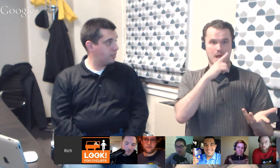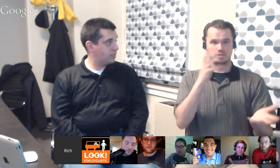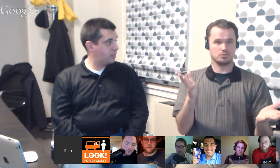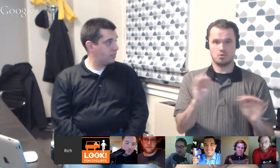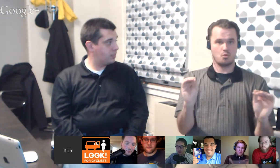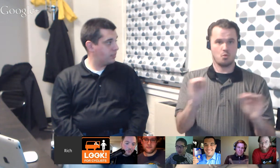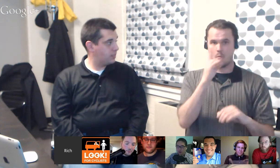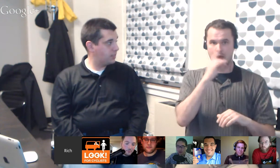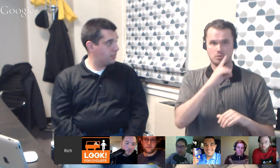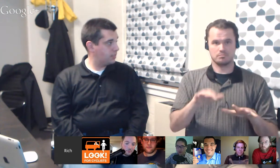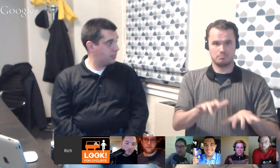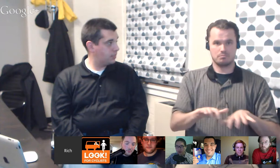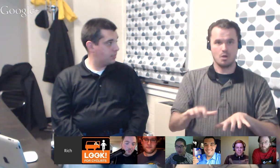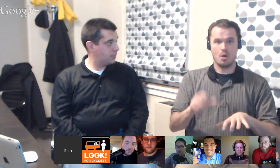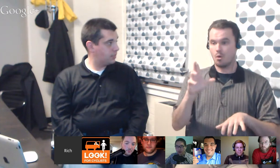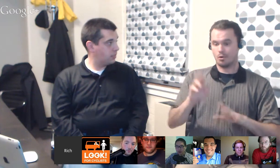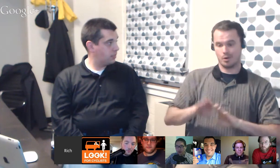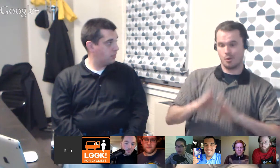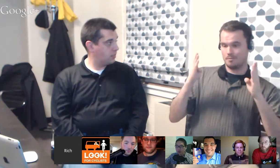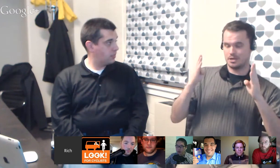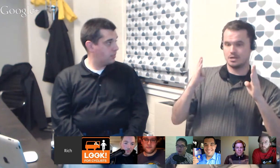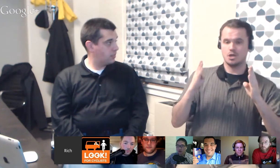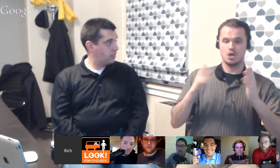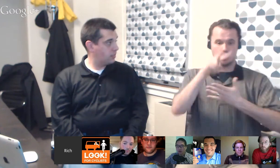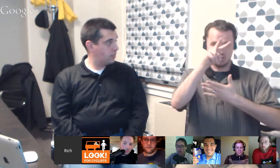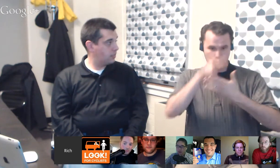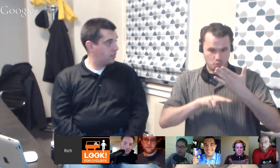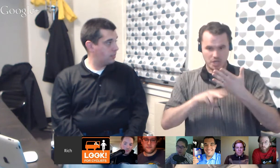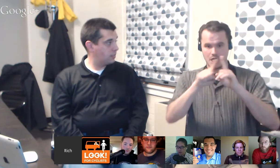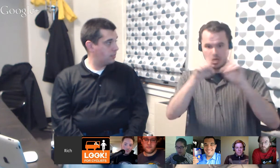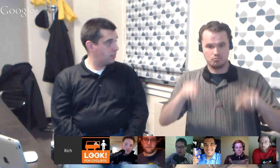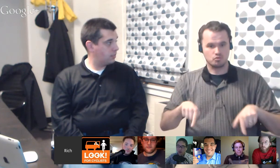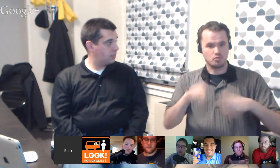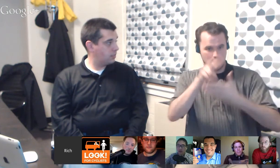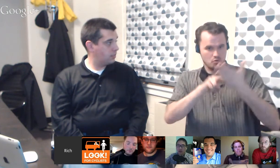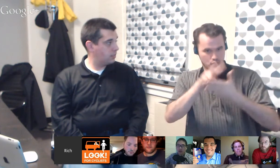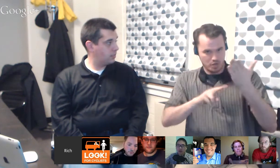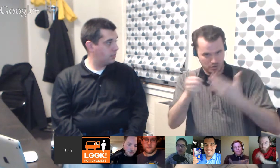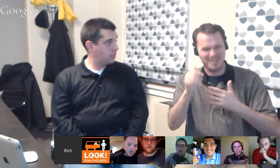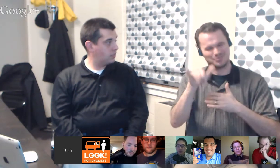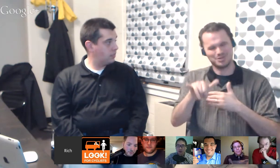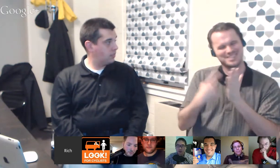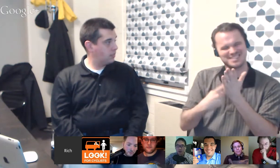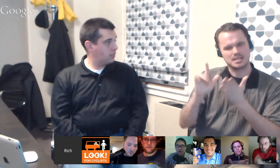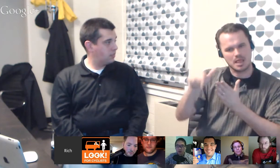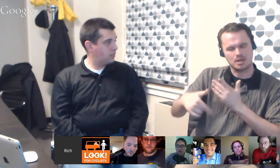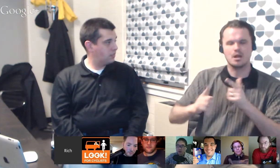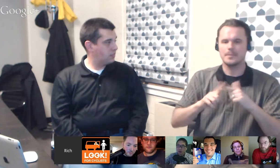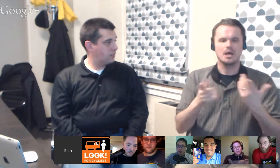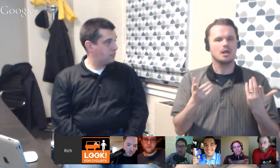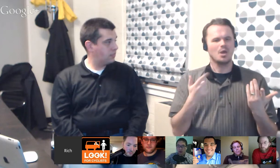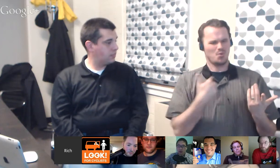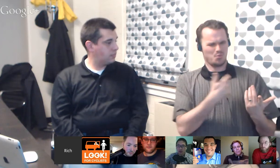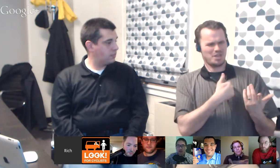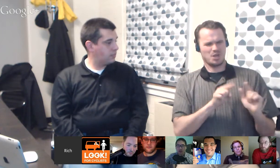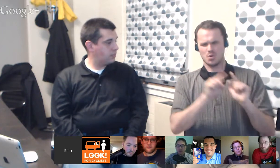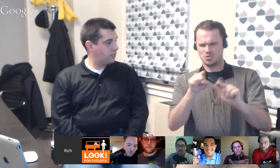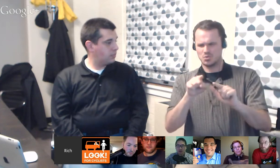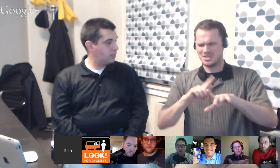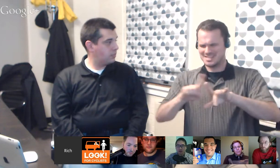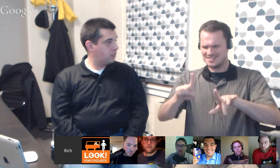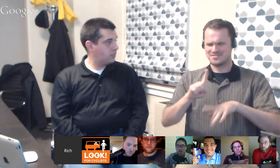Or open up this screen reader, which we'll get into later. But when we go to another